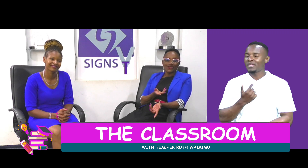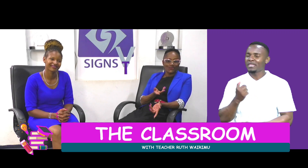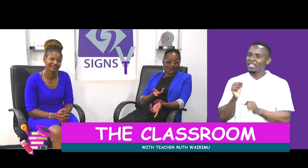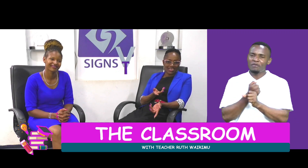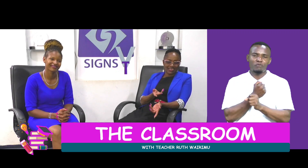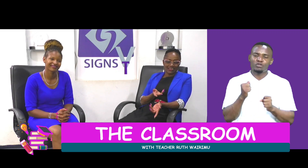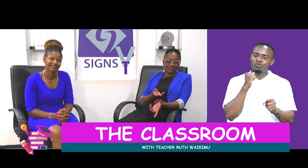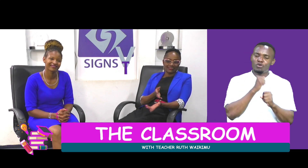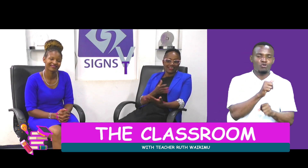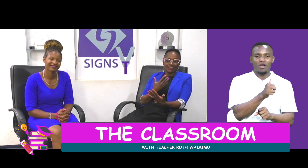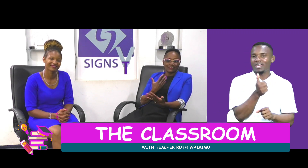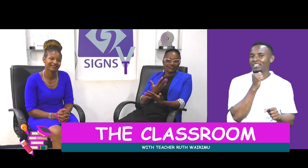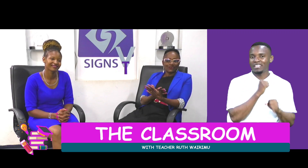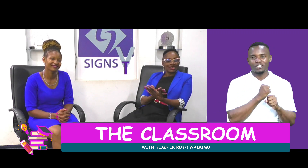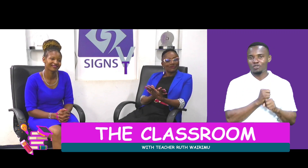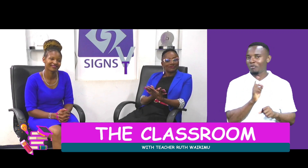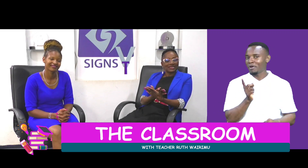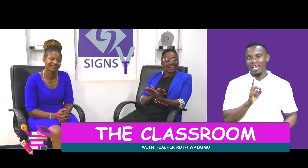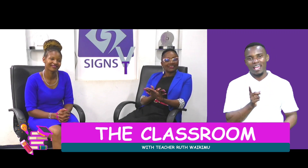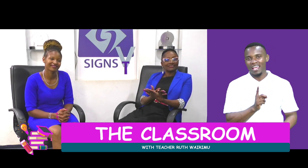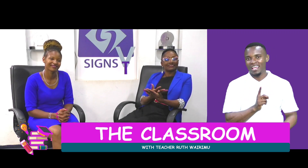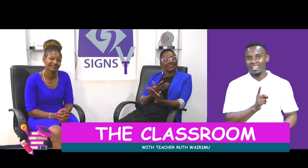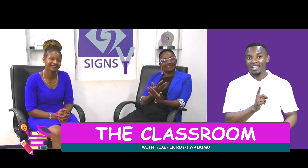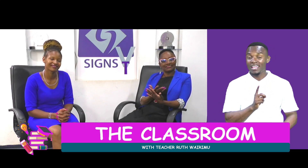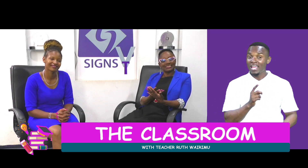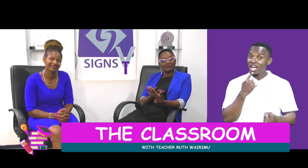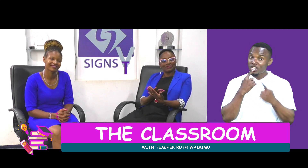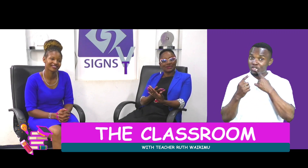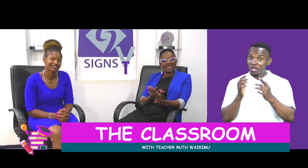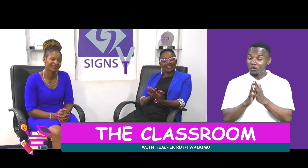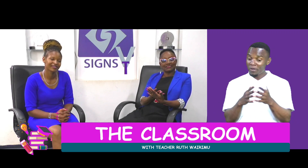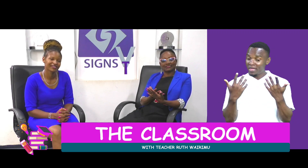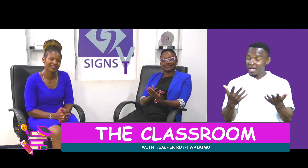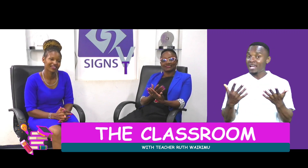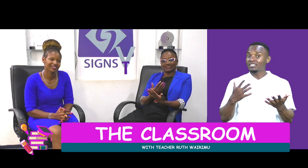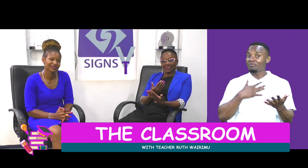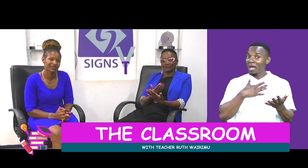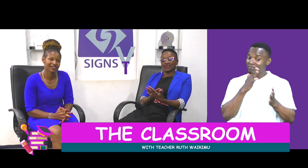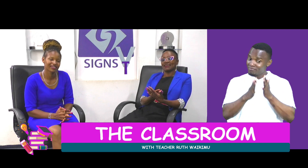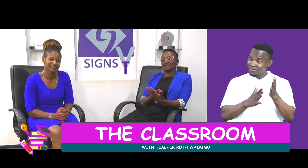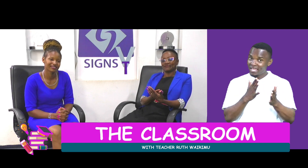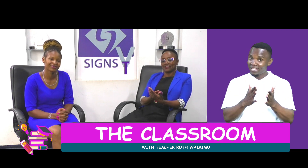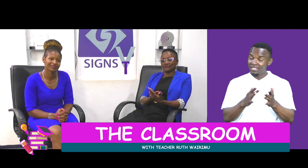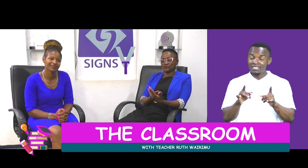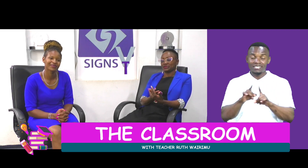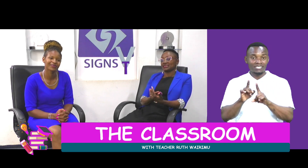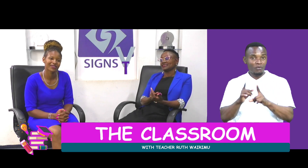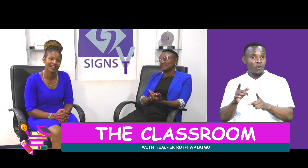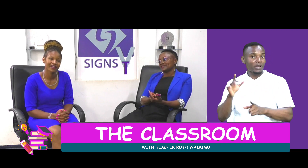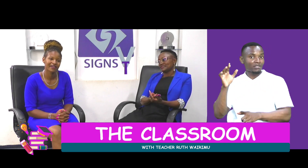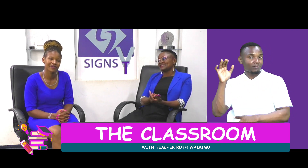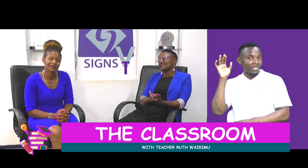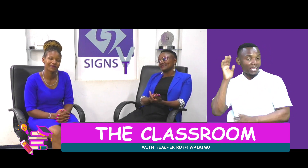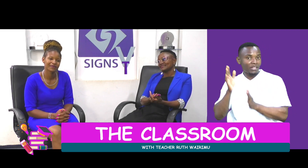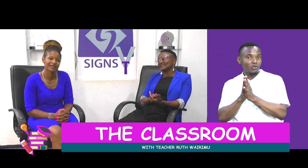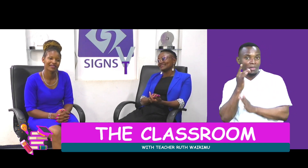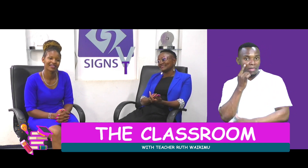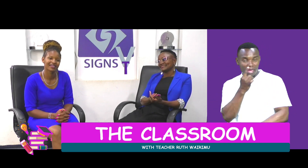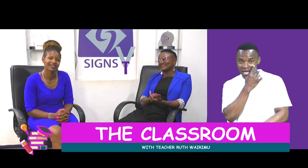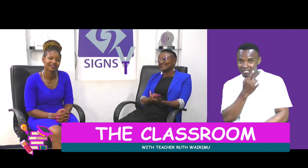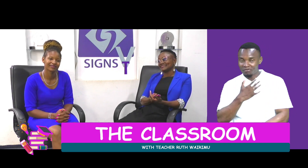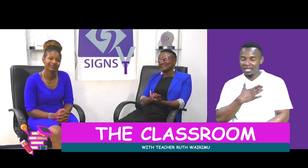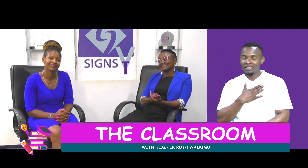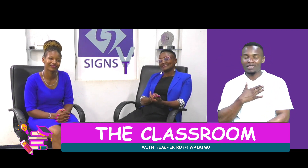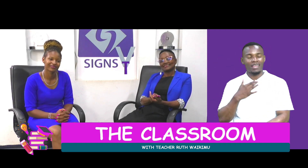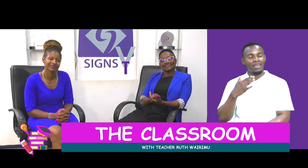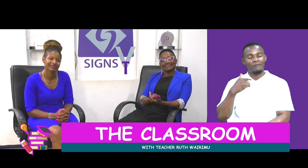career. No, I can't. Talking with my hands, listening with my eyes, it has become fun for me. Yeah.